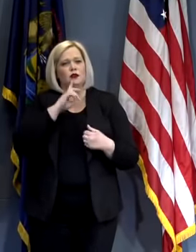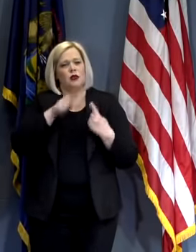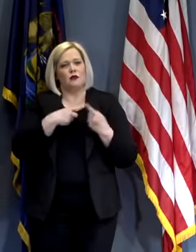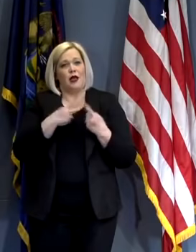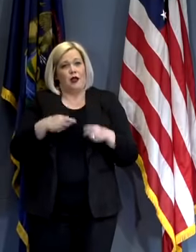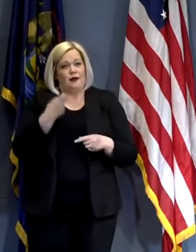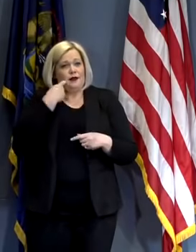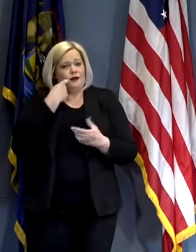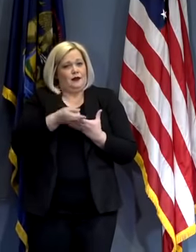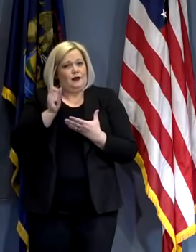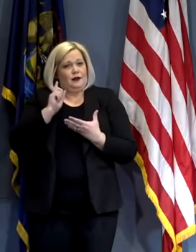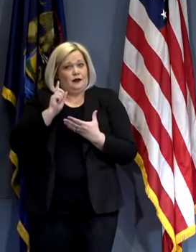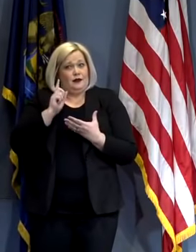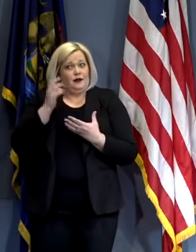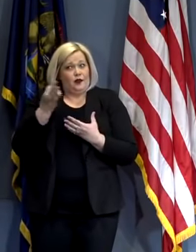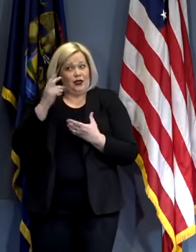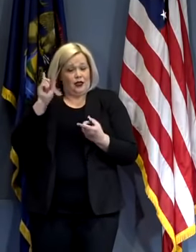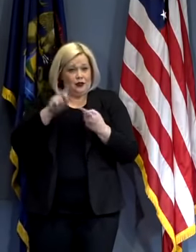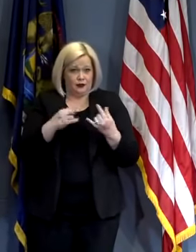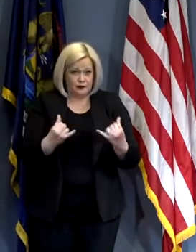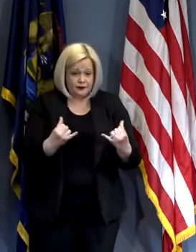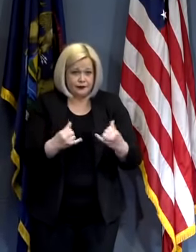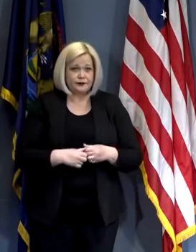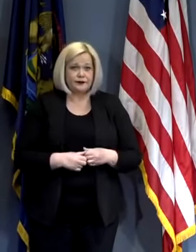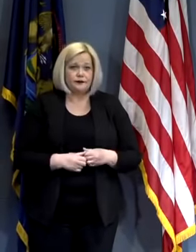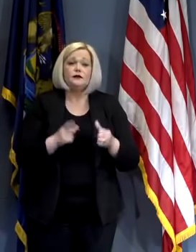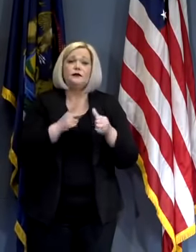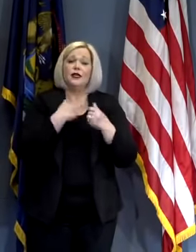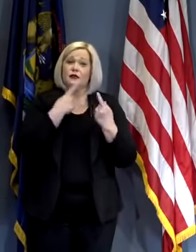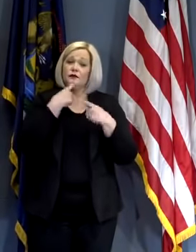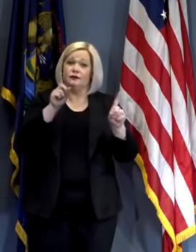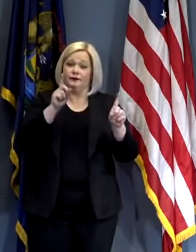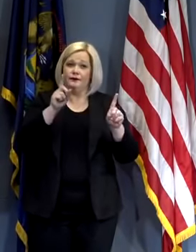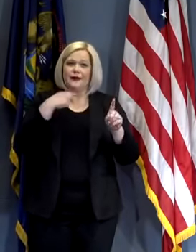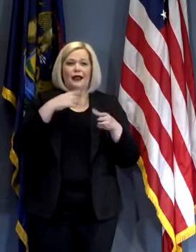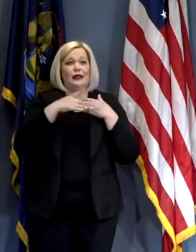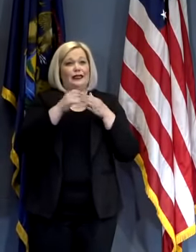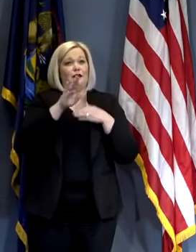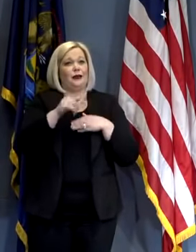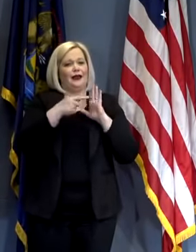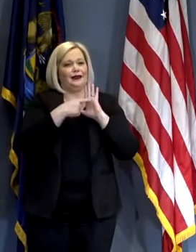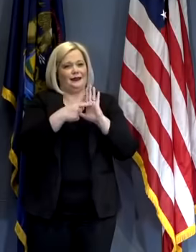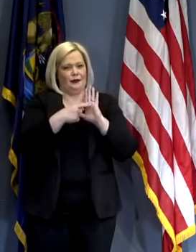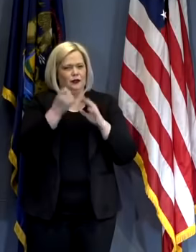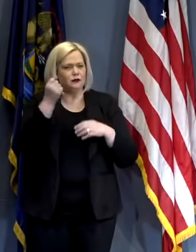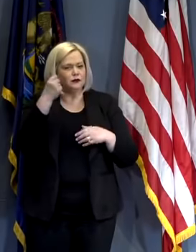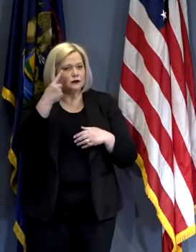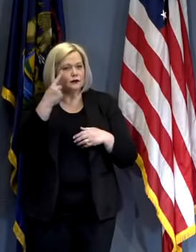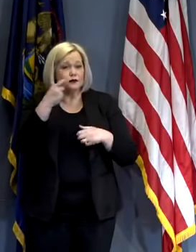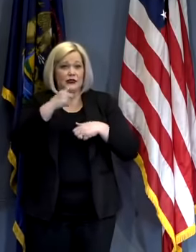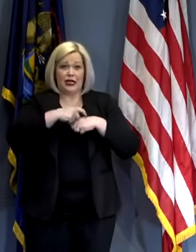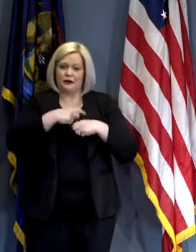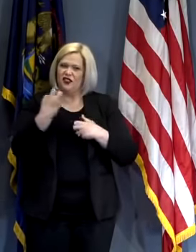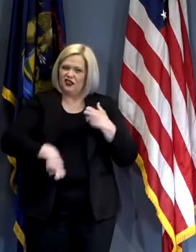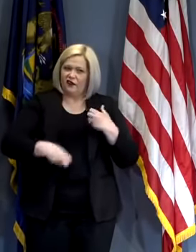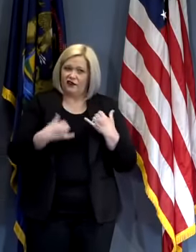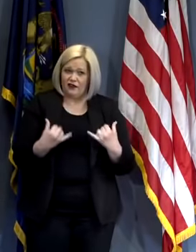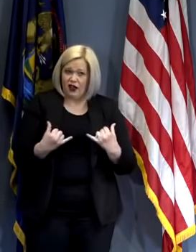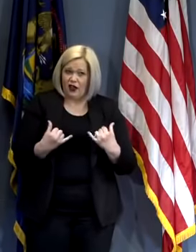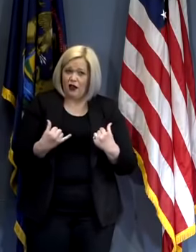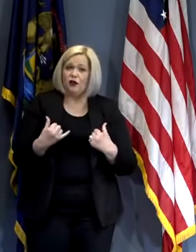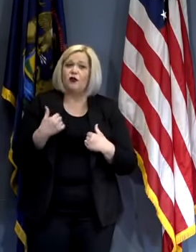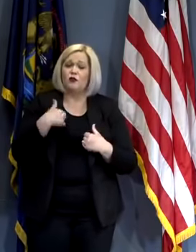last Friday. First and foremost, I want to announce that I'm going to lead by example. I know that times are tough and that we as a state